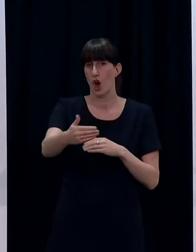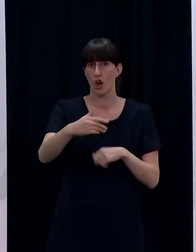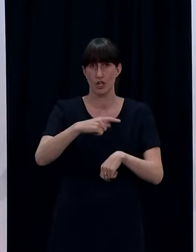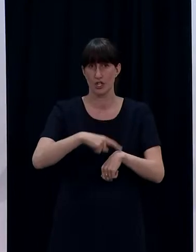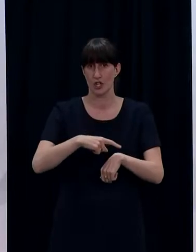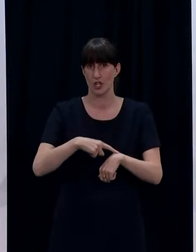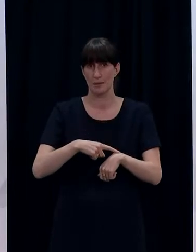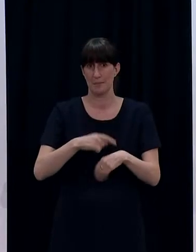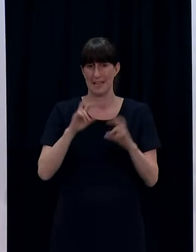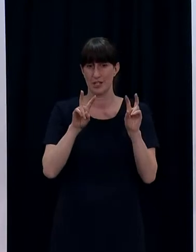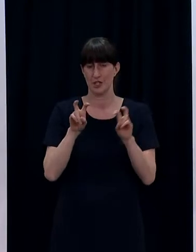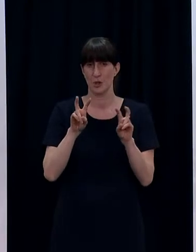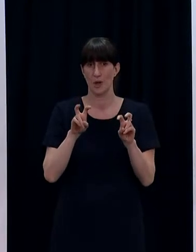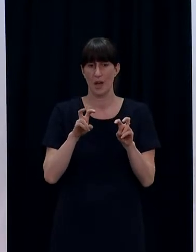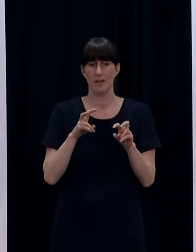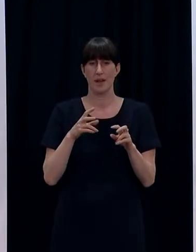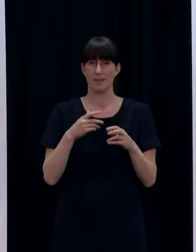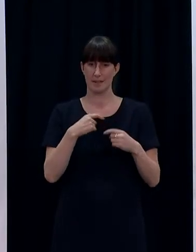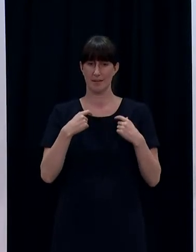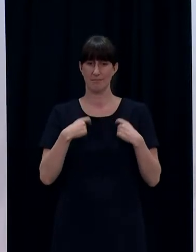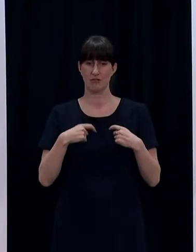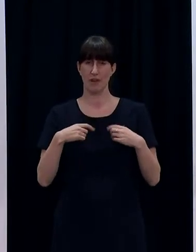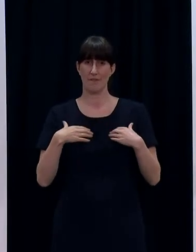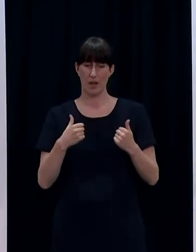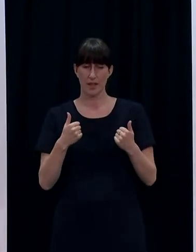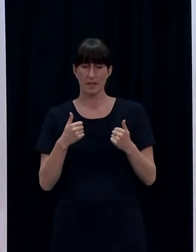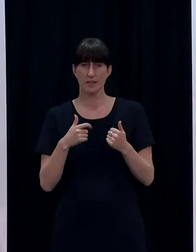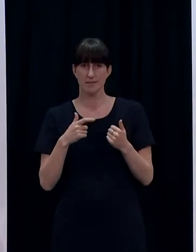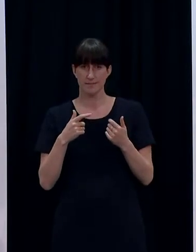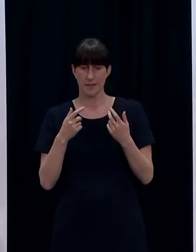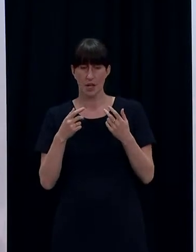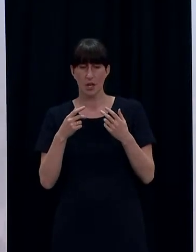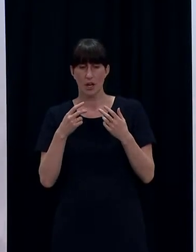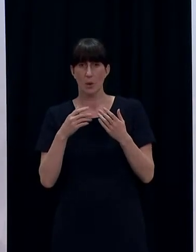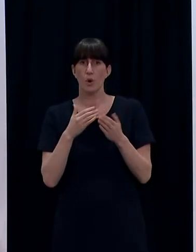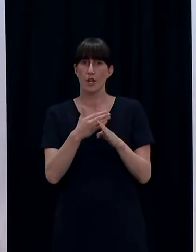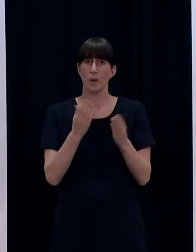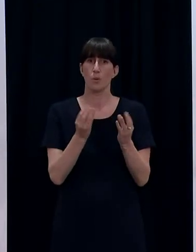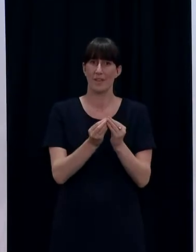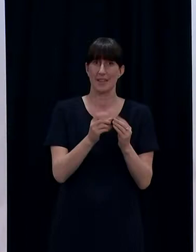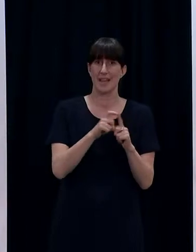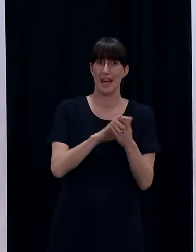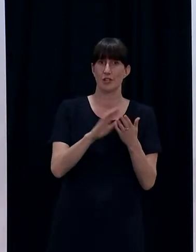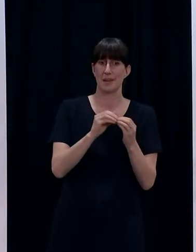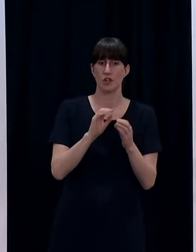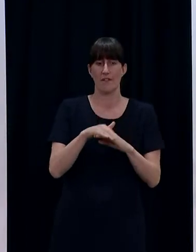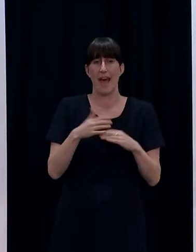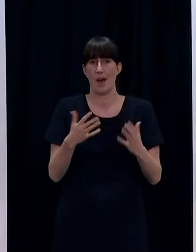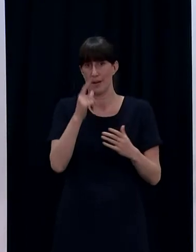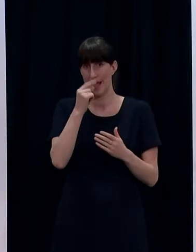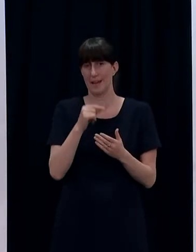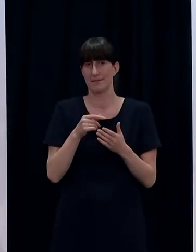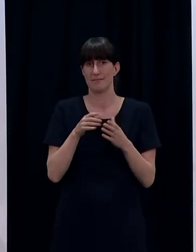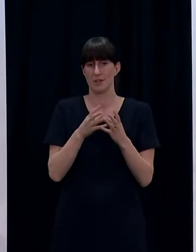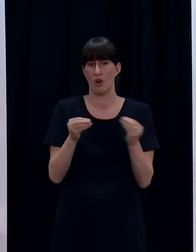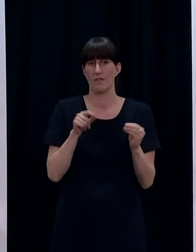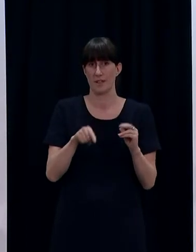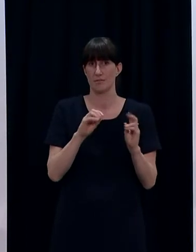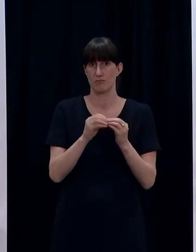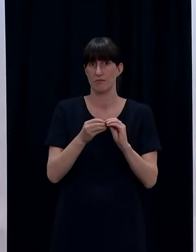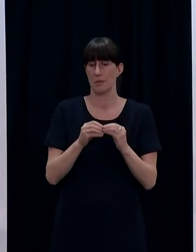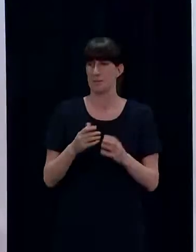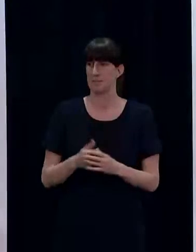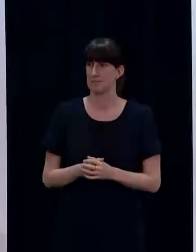to see how we can support in this particular situation. You'll come down to Mark and then down to Luke and then up the back